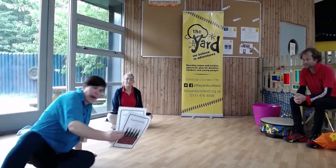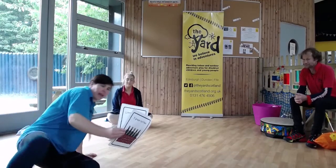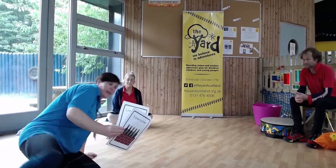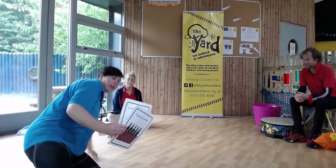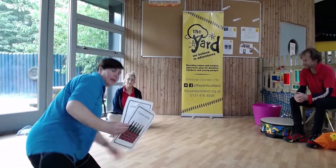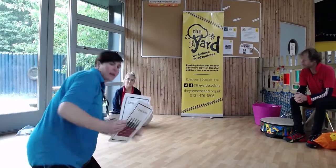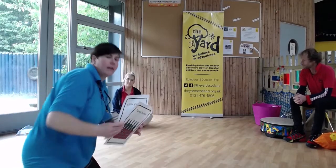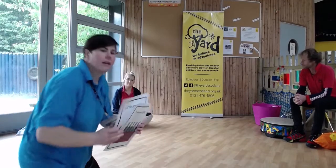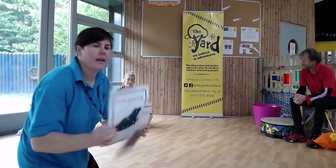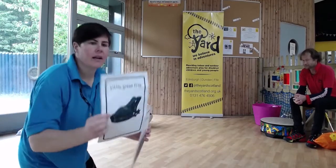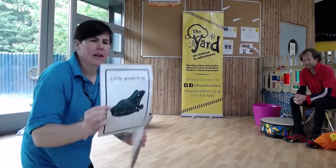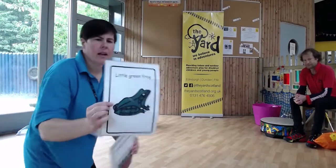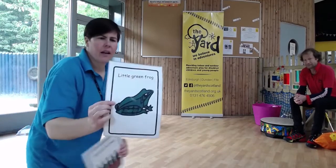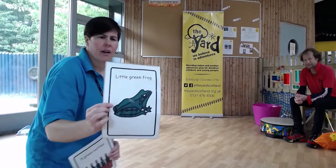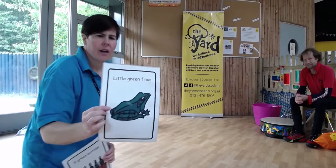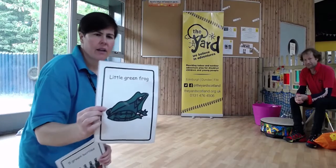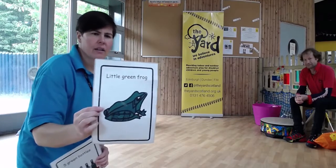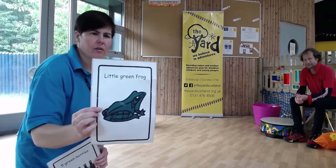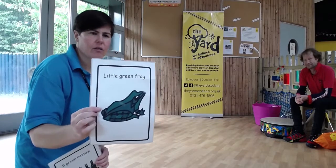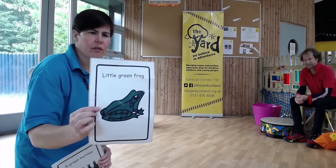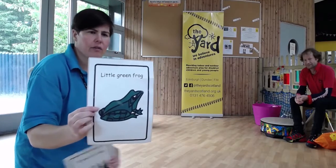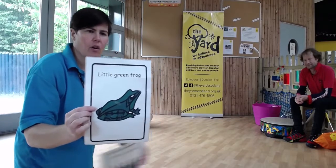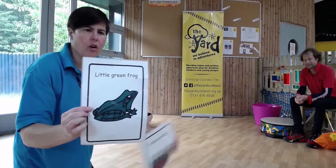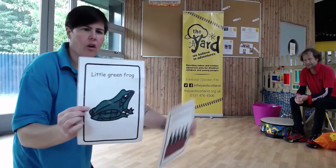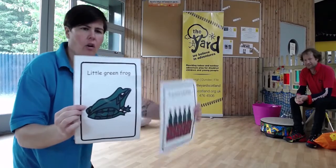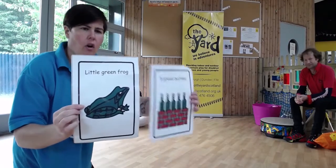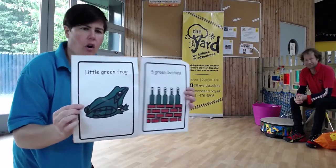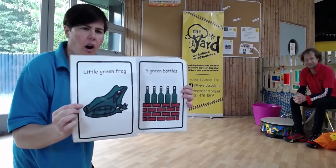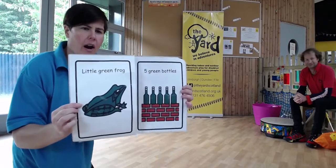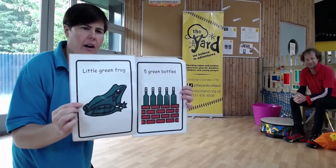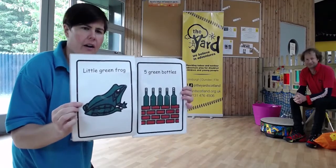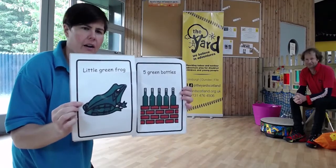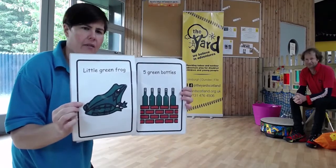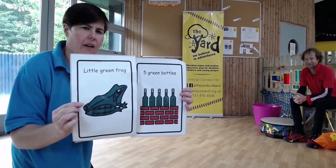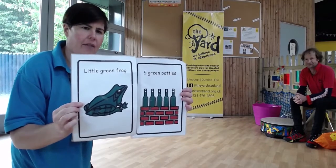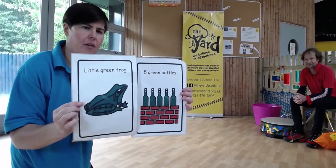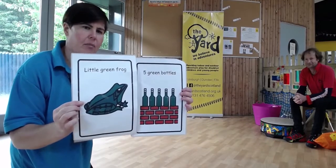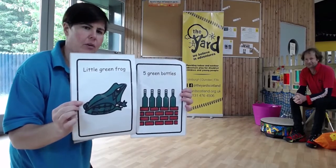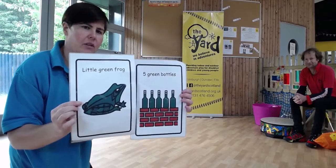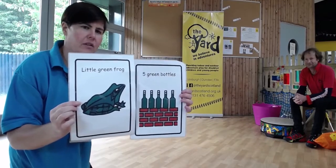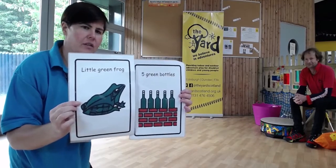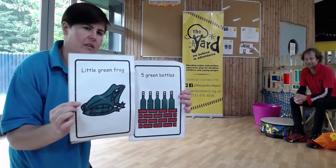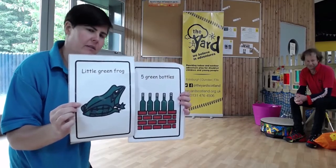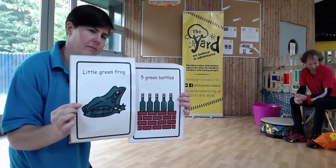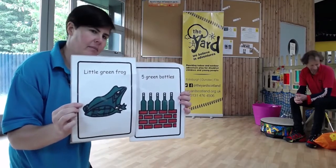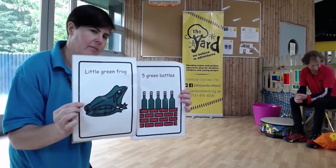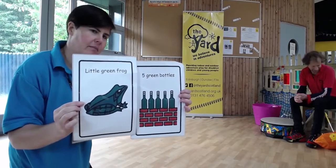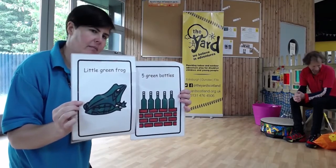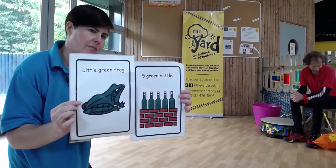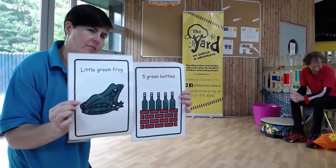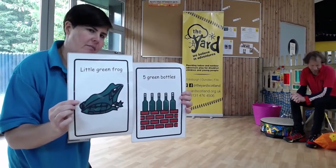like Little Green Frog or Five Green Bottles?